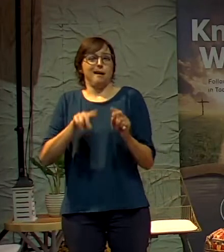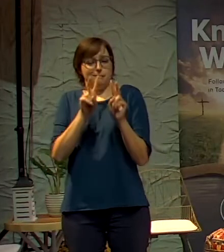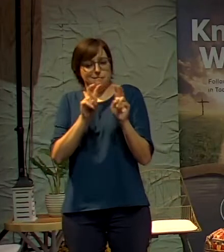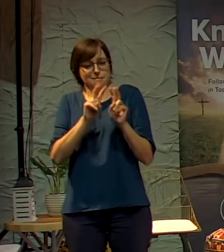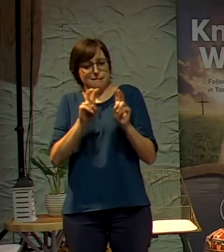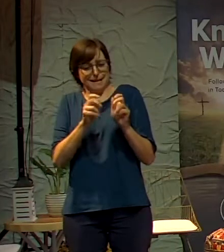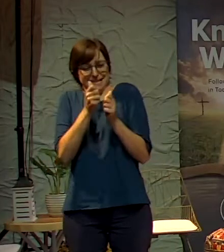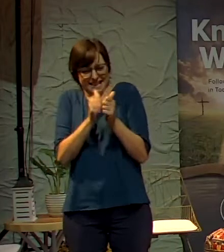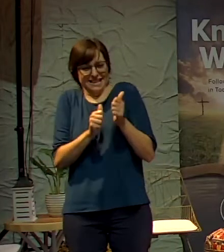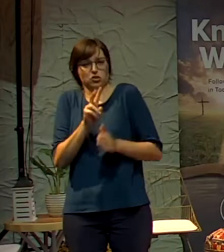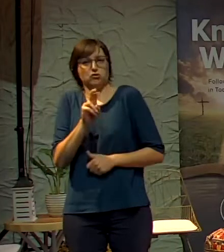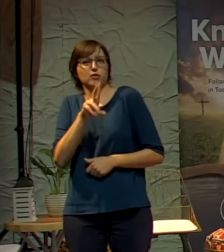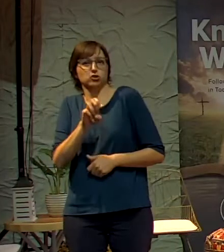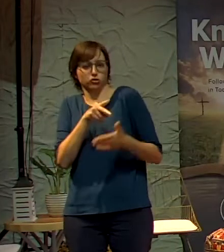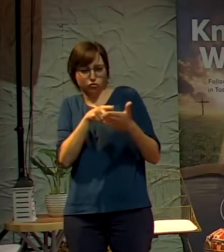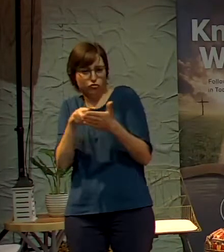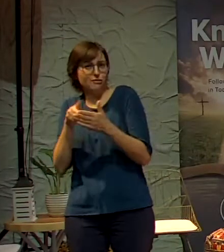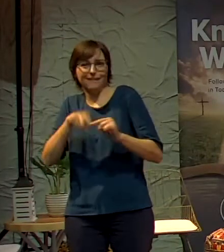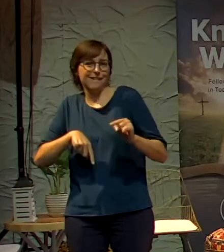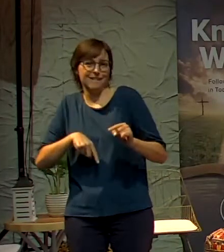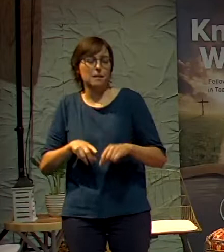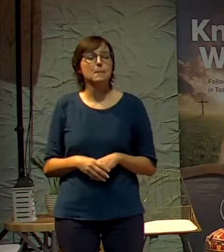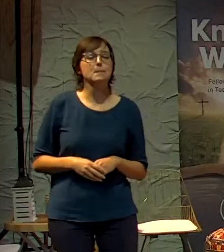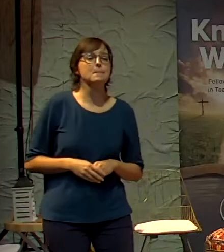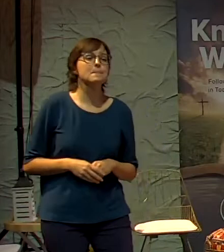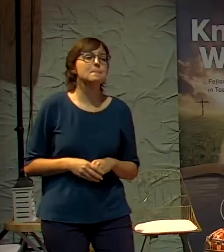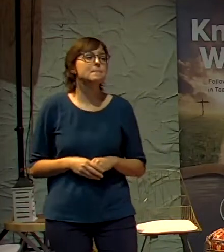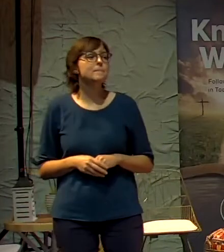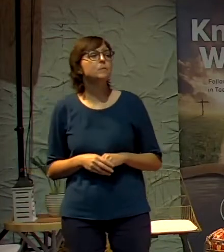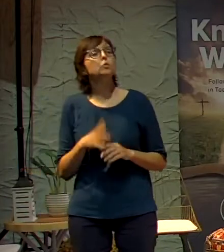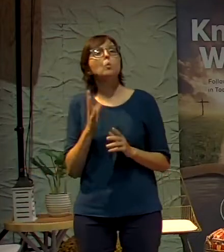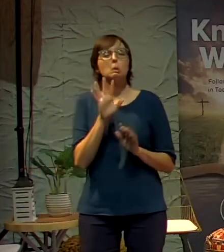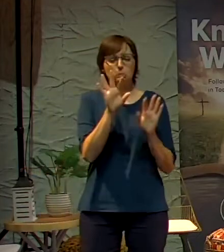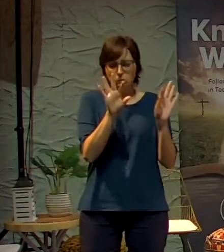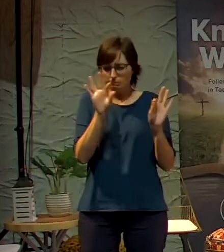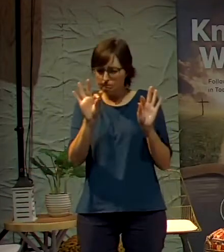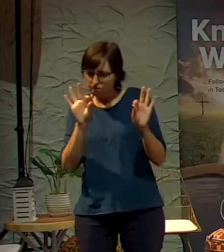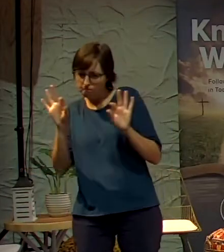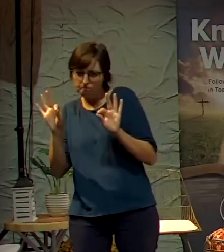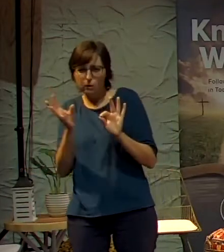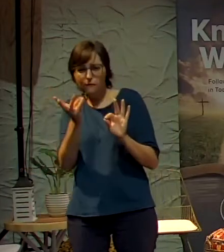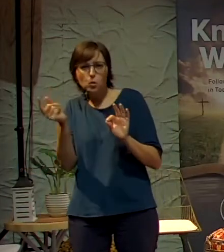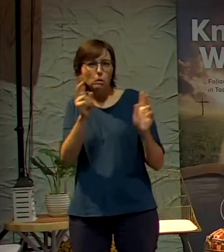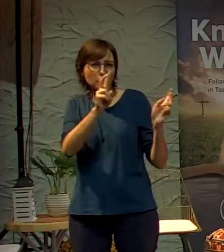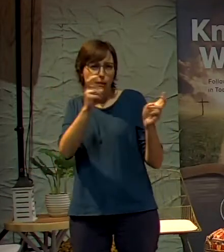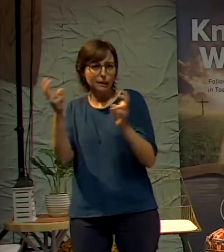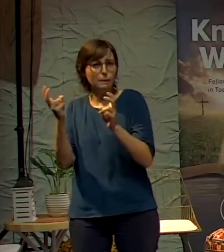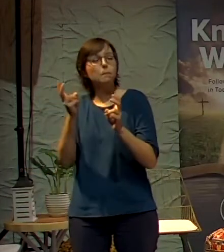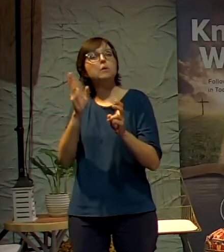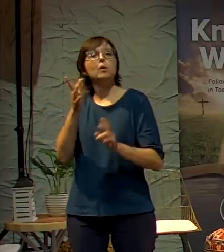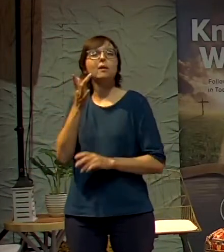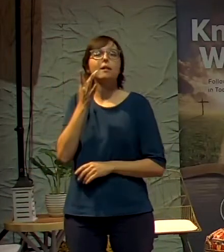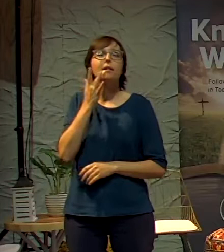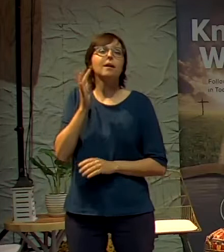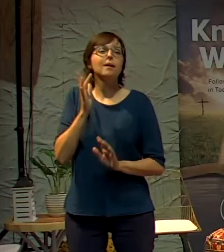verse of every chapter. So what we're going to do is we're going to sort of selectively pick some themes, and that will be essentially to whet your appetite so you can